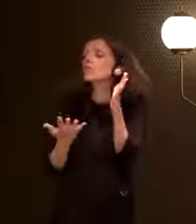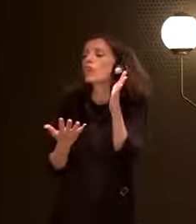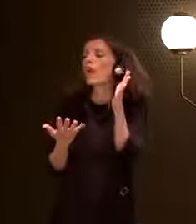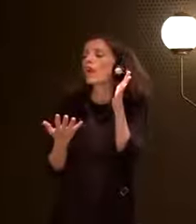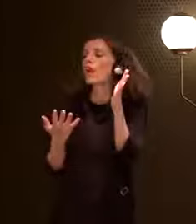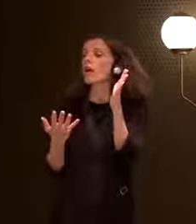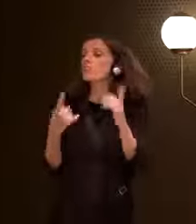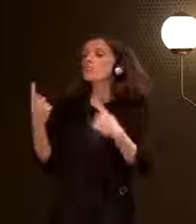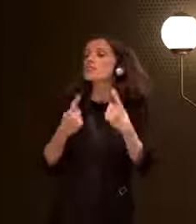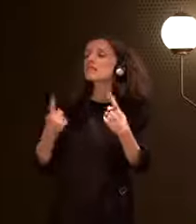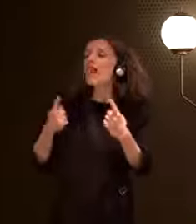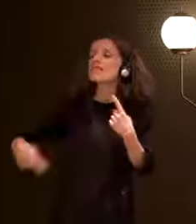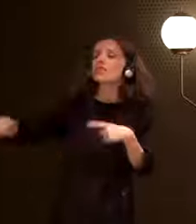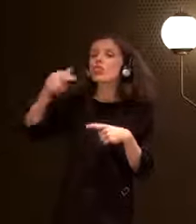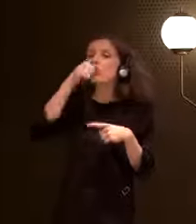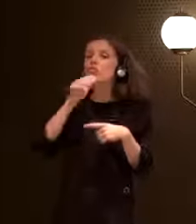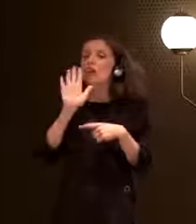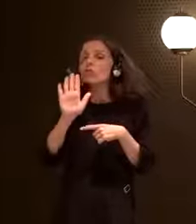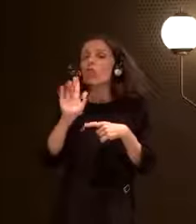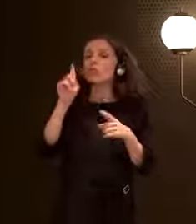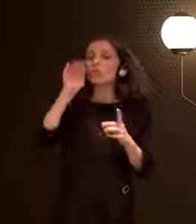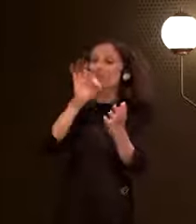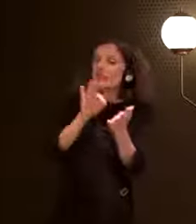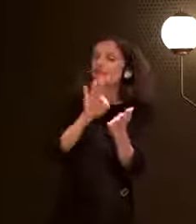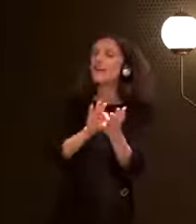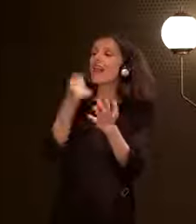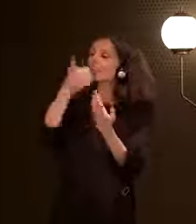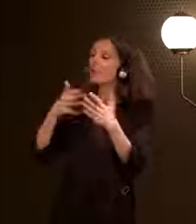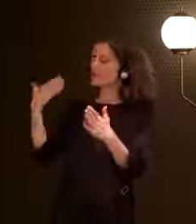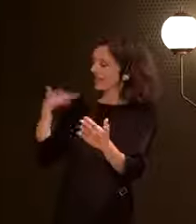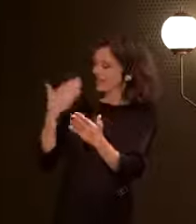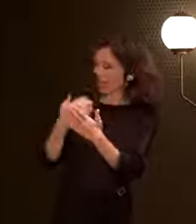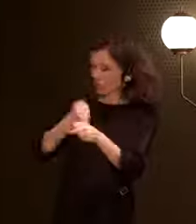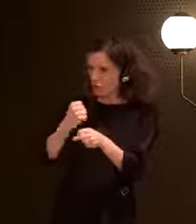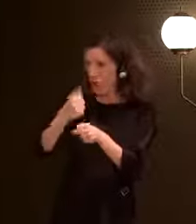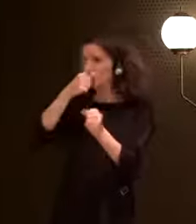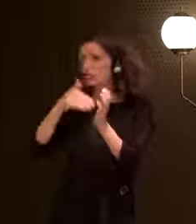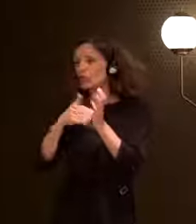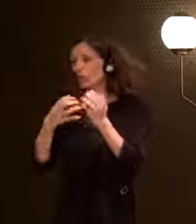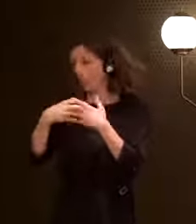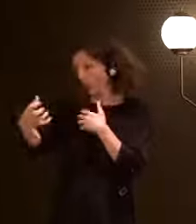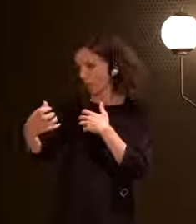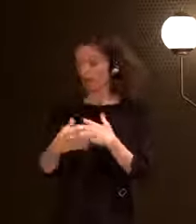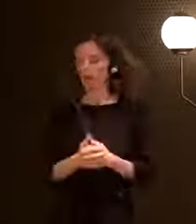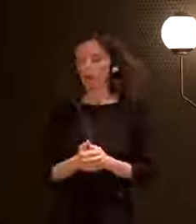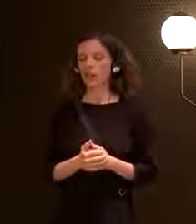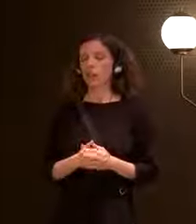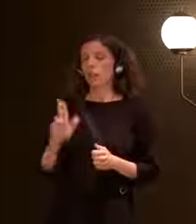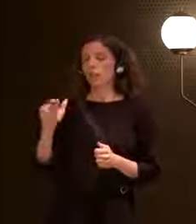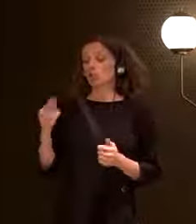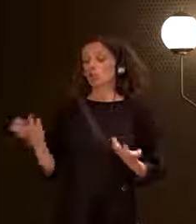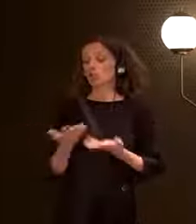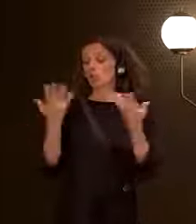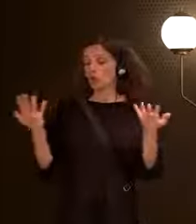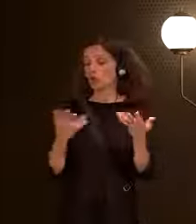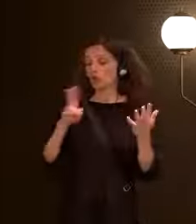taught. And the idea is that you can have the class calendar on the board,